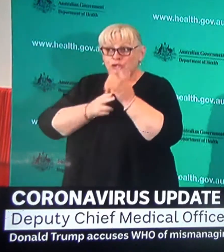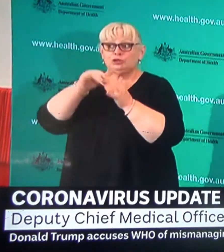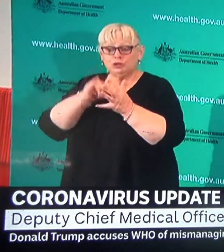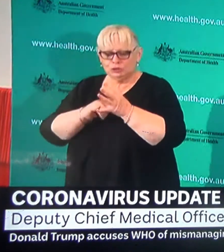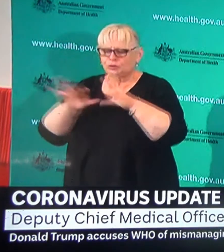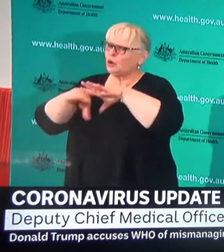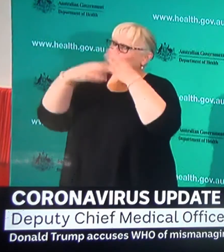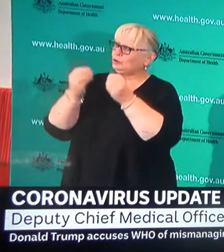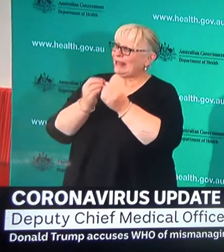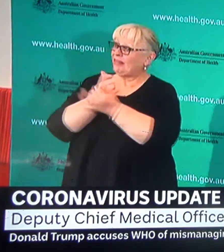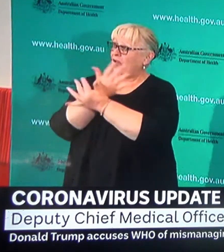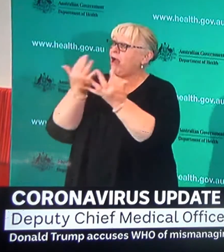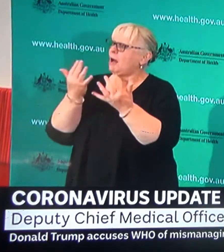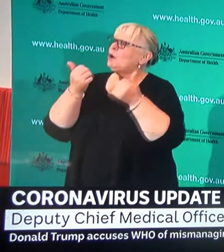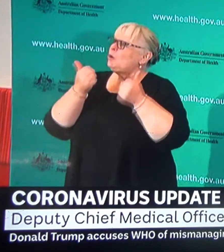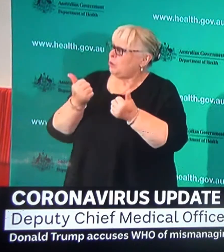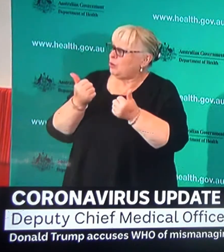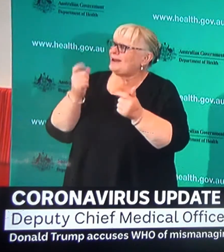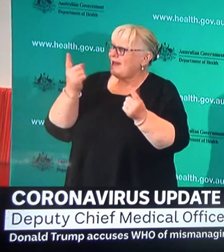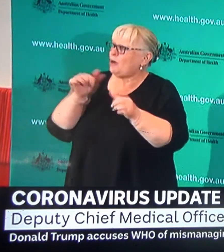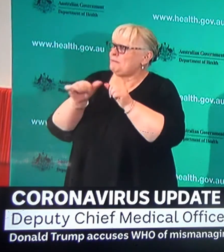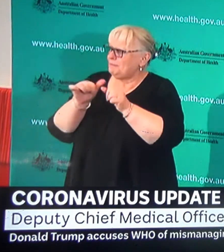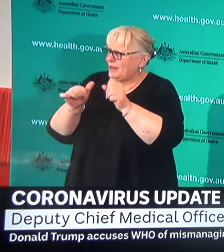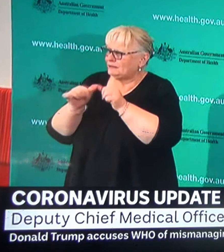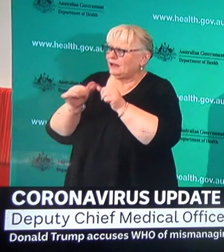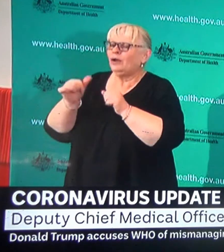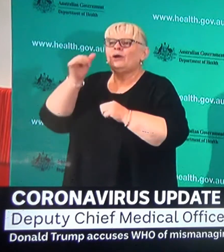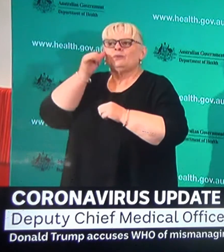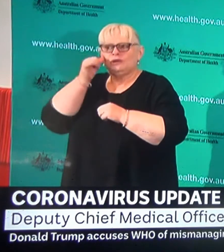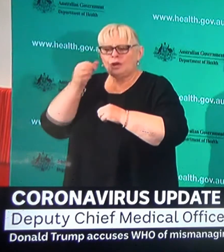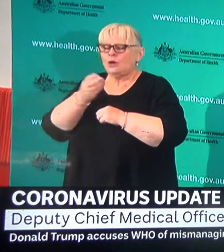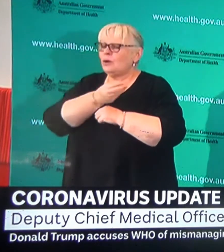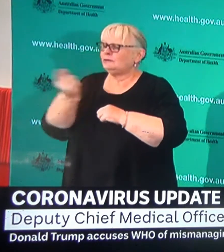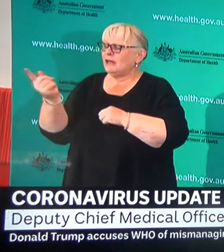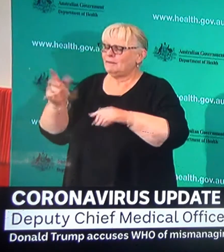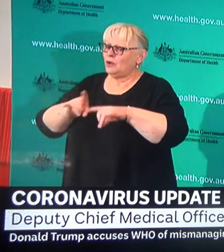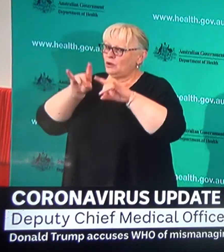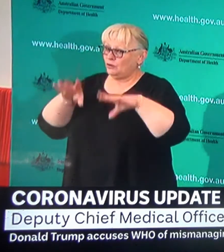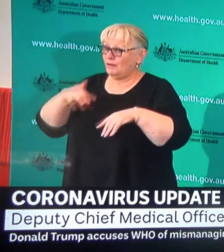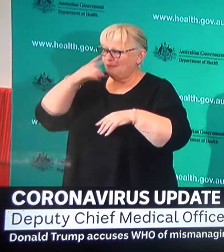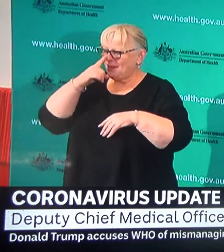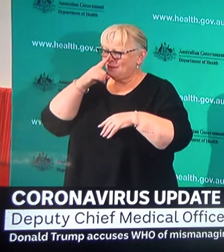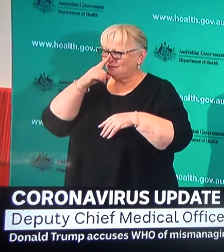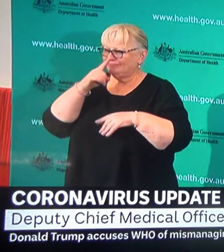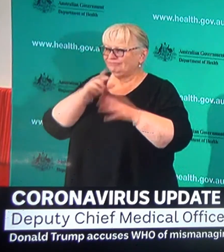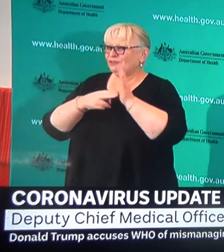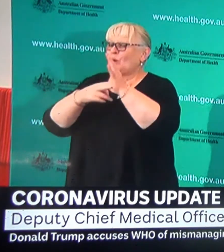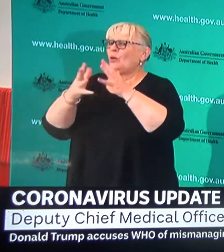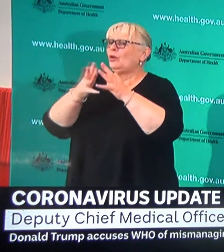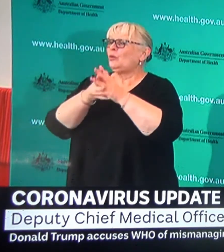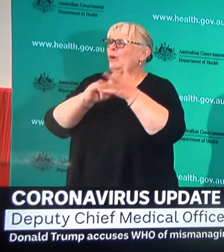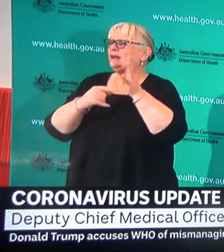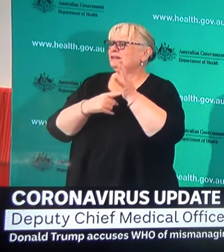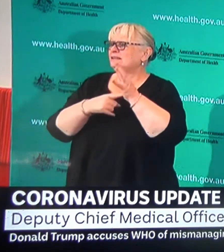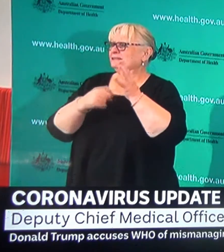the total numbers, we acknowledge that there are Australians in a region of Australia in northwest